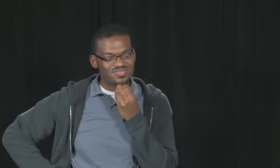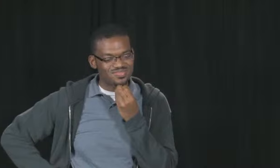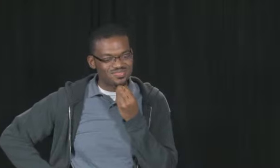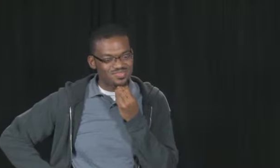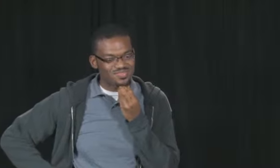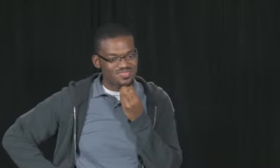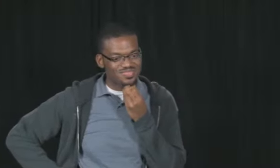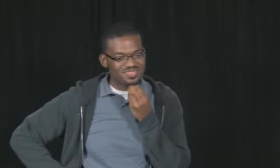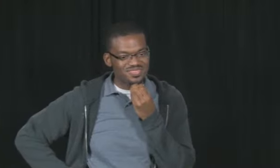wife,